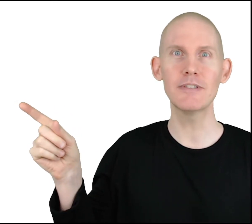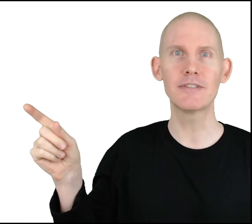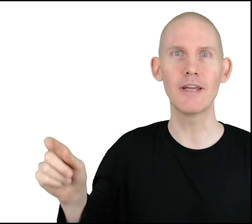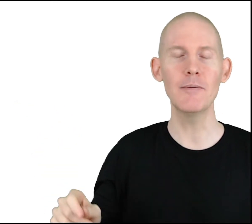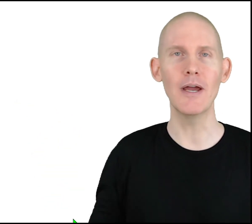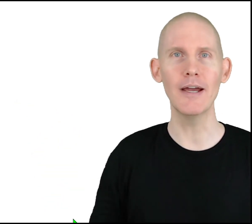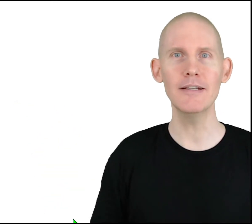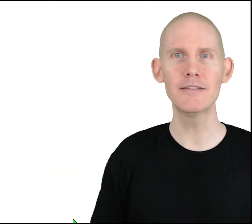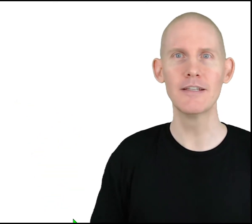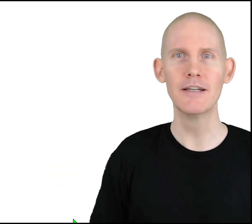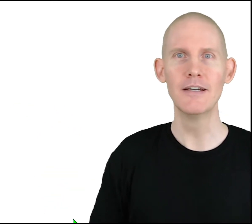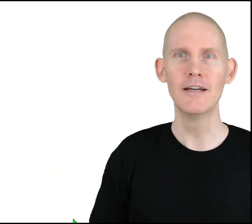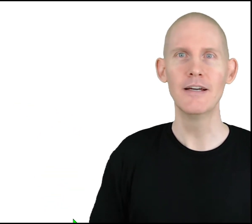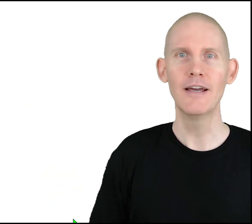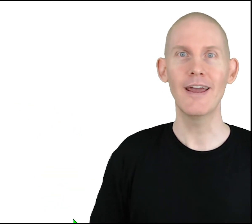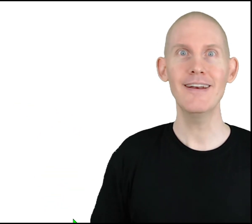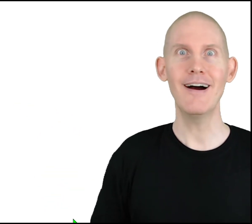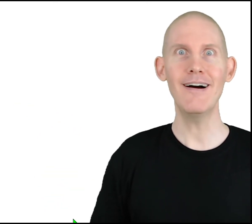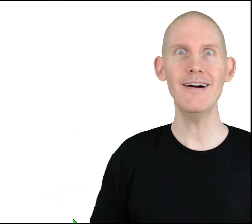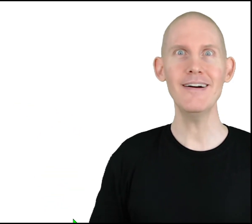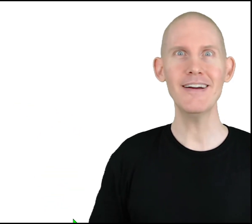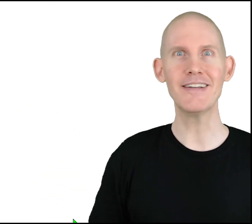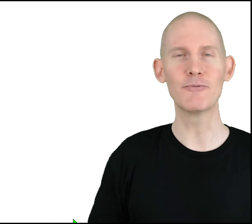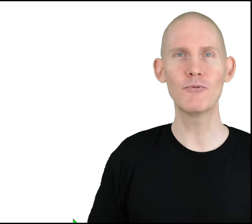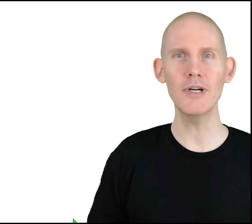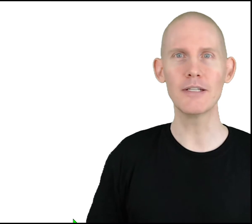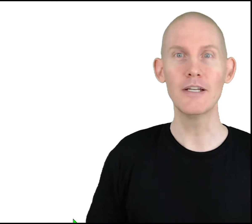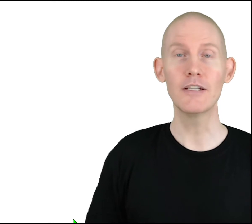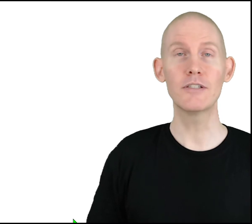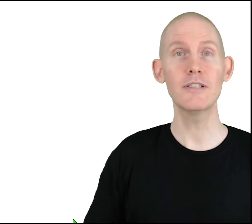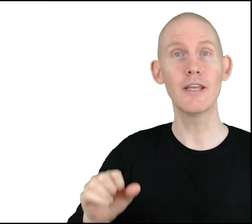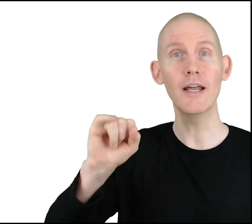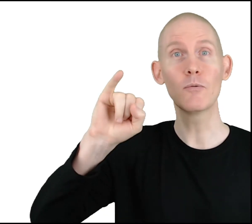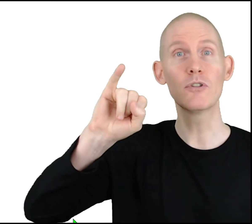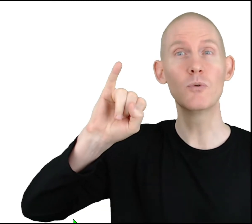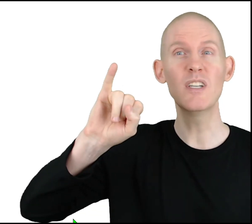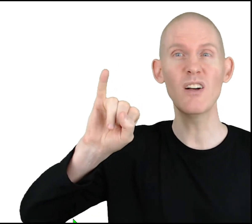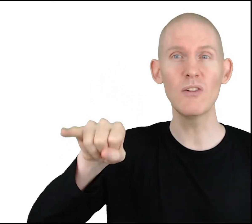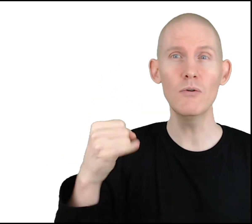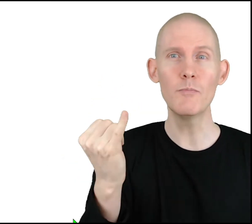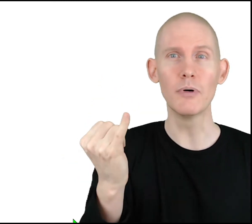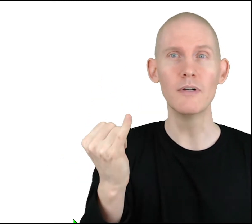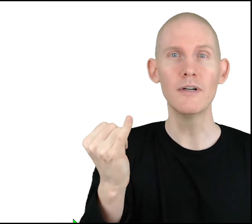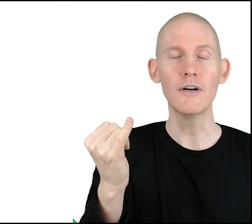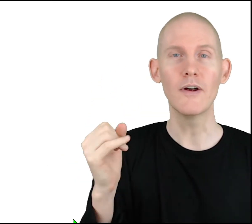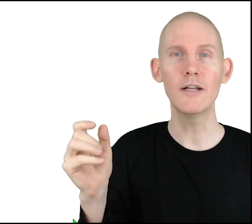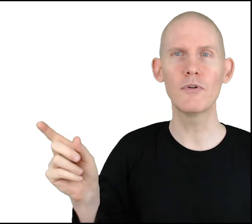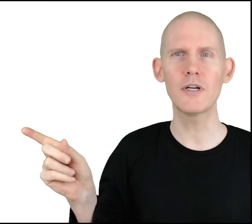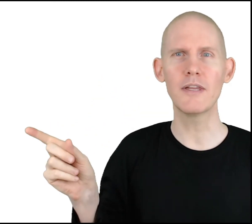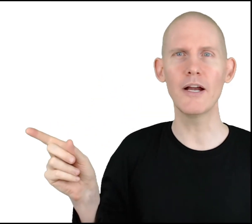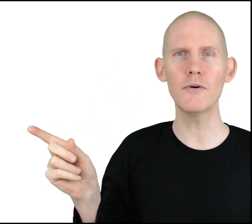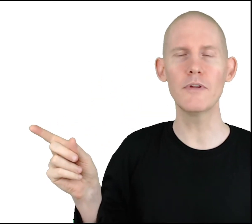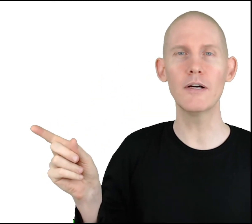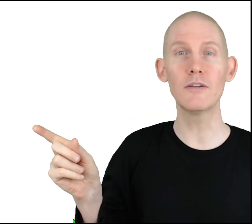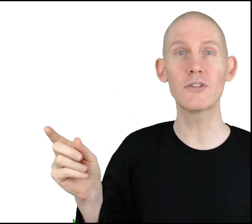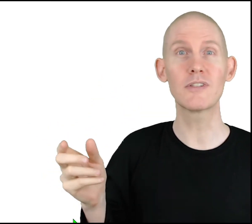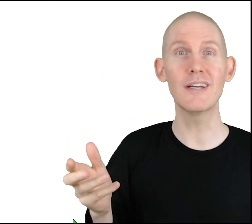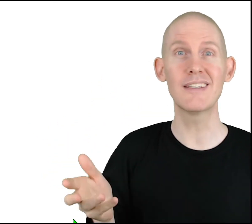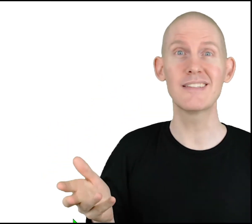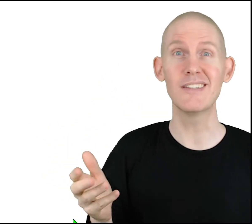same as an I. Right. It's just that we're doing a loop. Right? If you look at the arrow there, it looks like, the